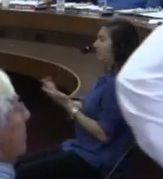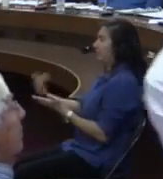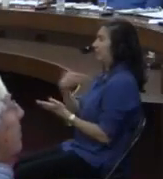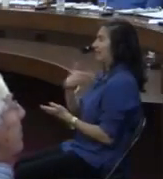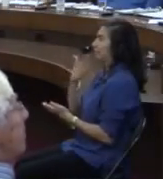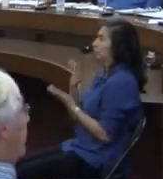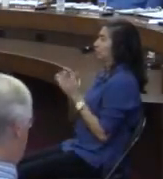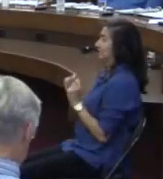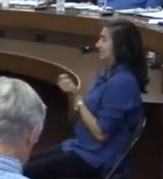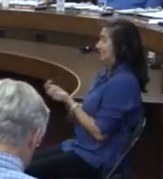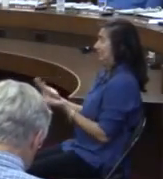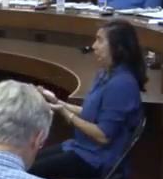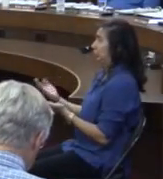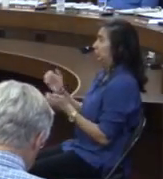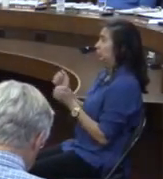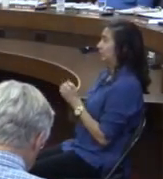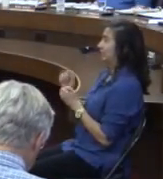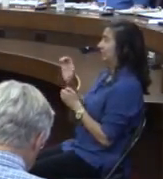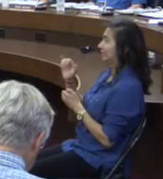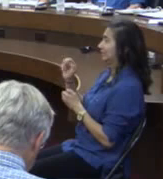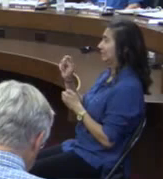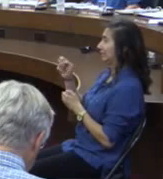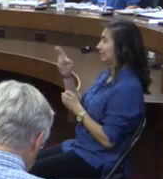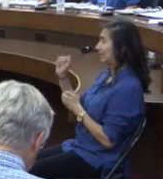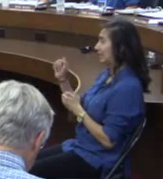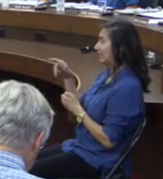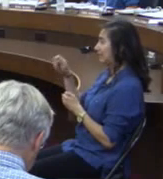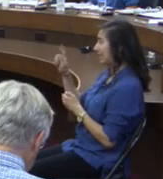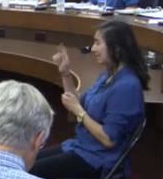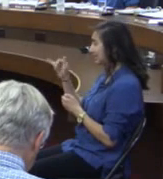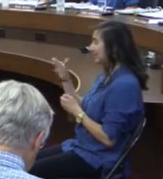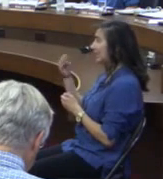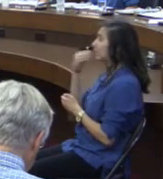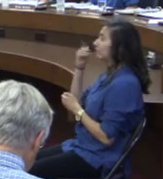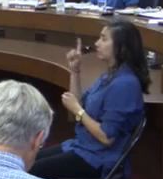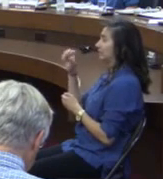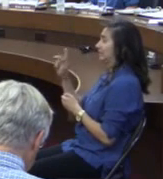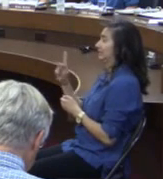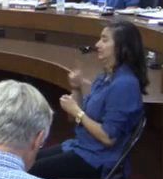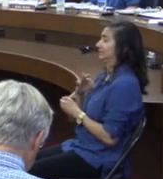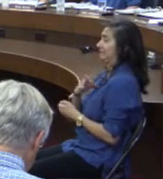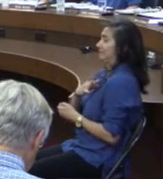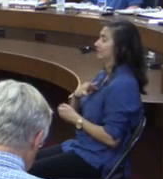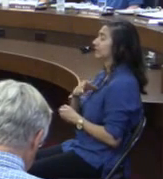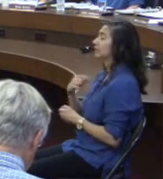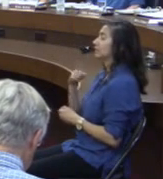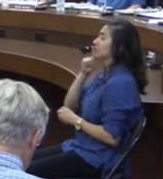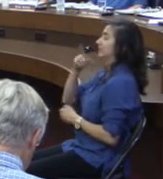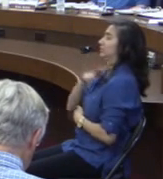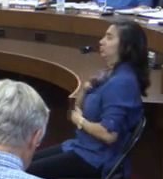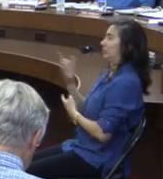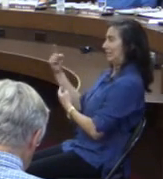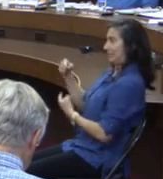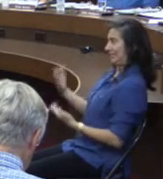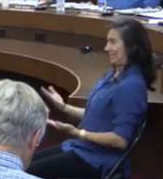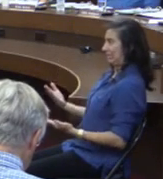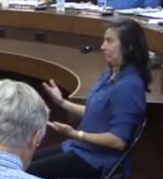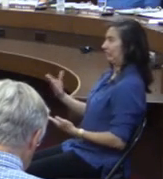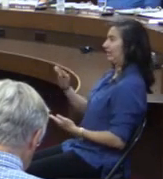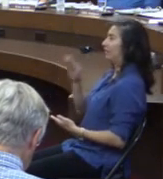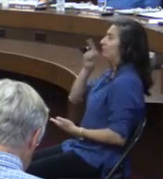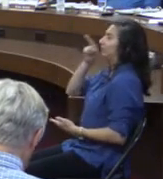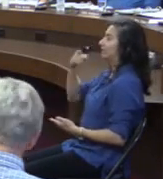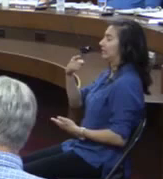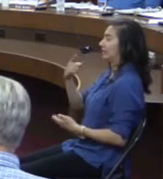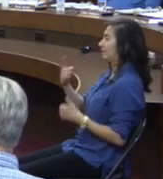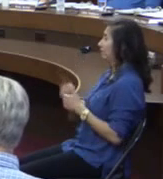team here with Cynthia and Patty, and plus the FoodLink staff, and we really enjoy coming here. And I